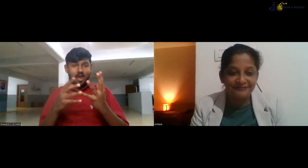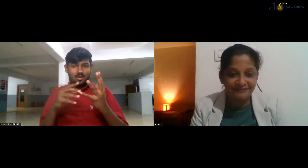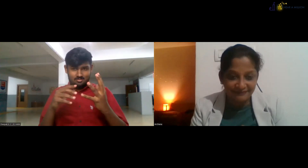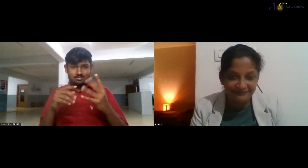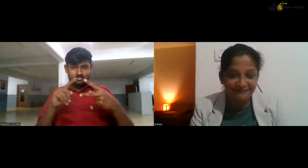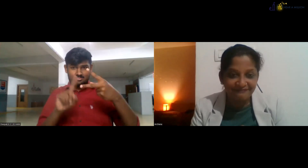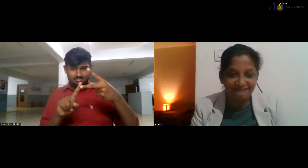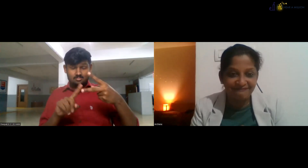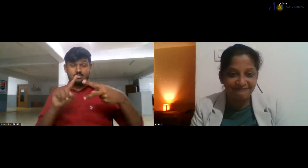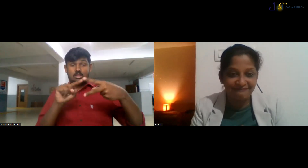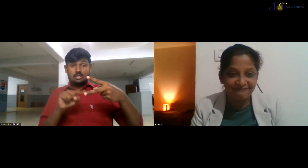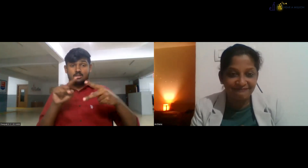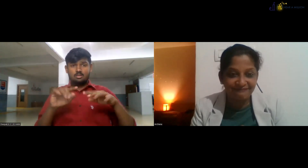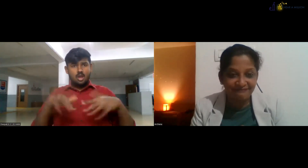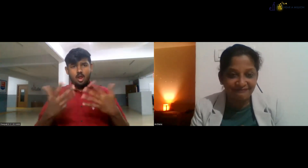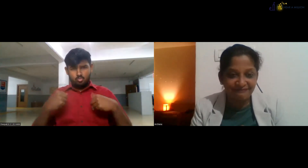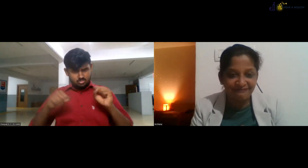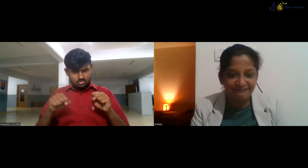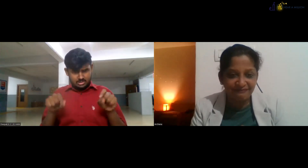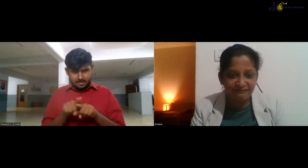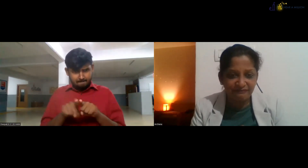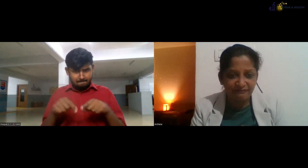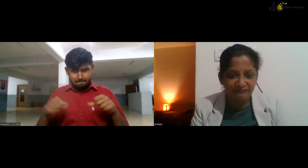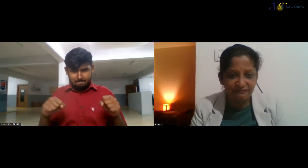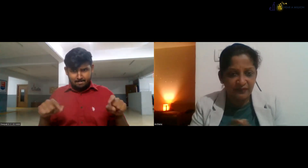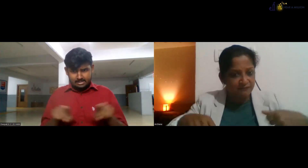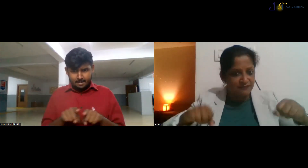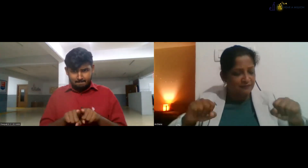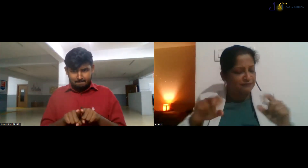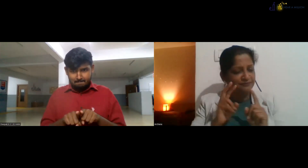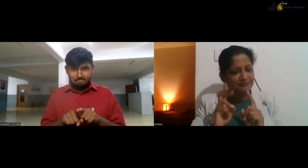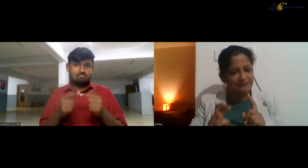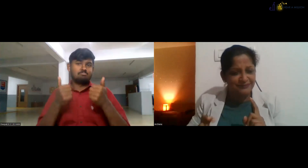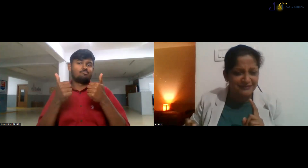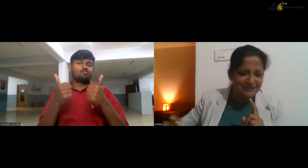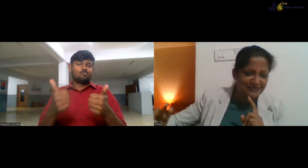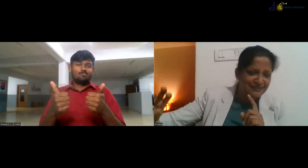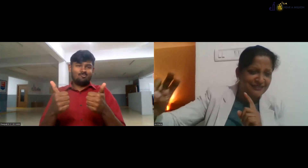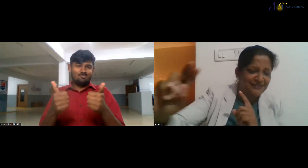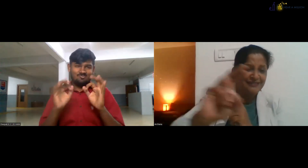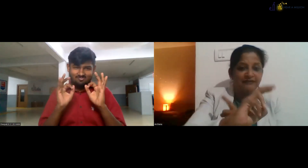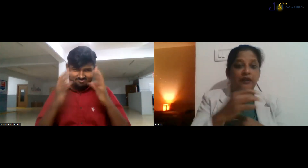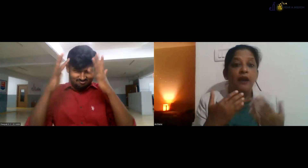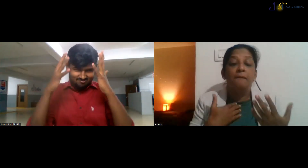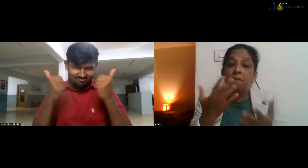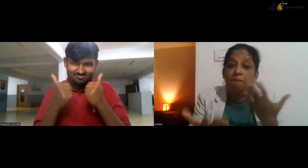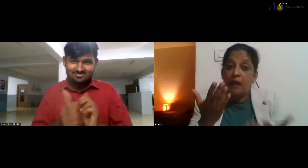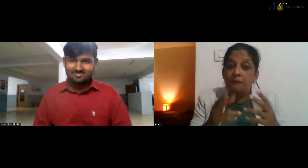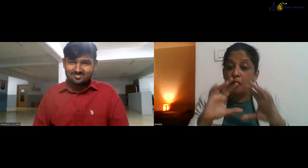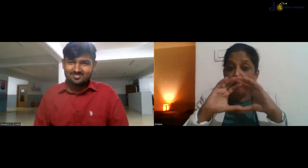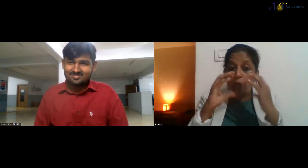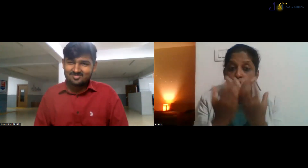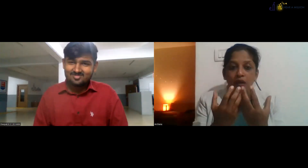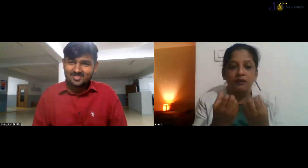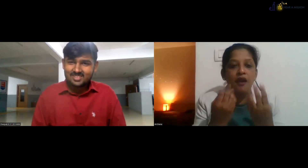So in the northeast and also across the world, you would like to travel, right? So on the bike also, or yes,